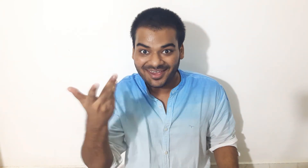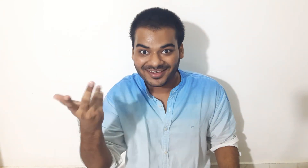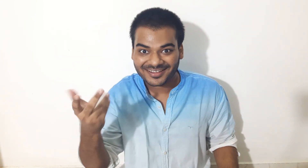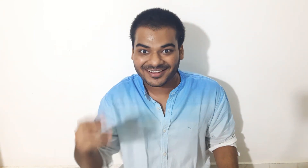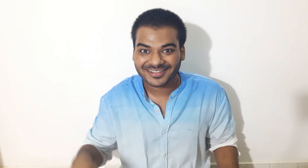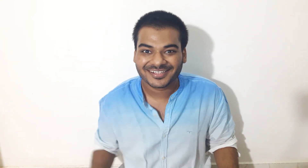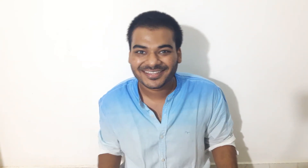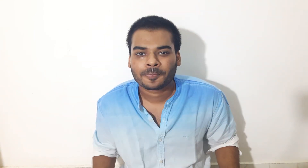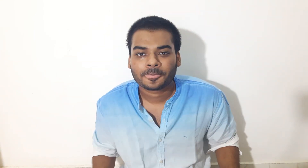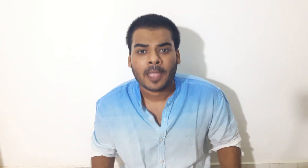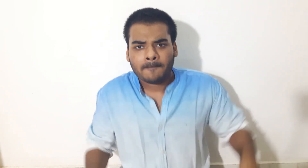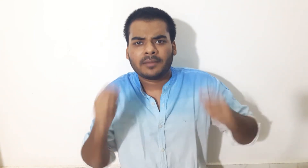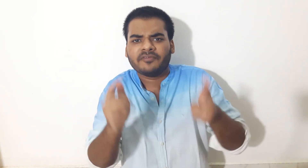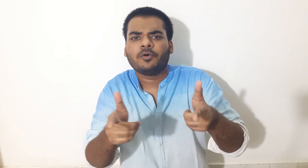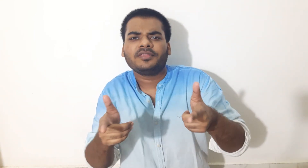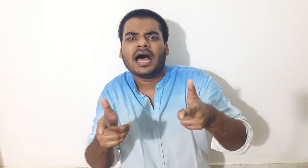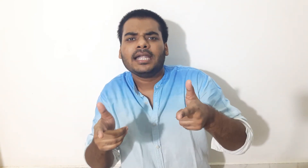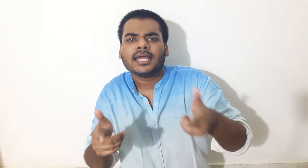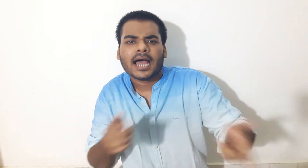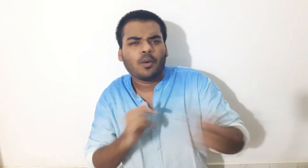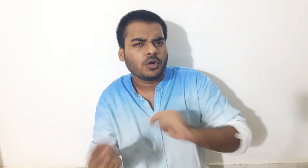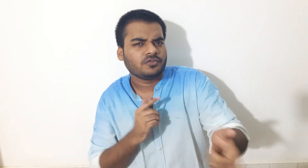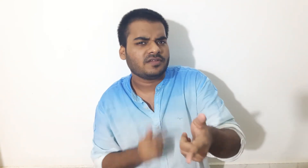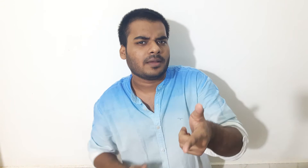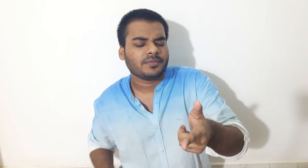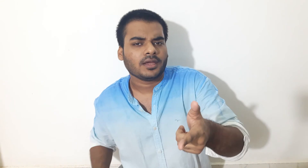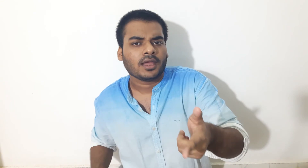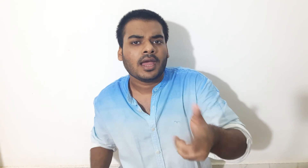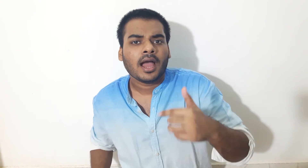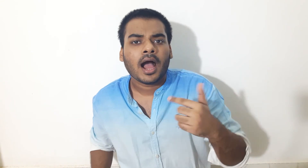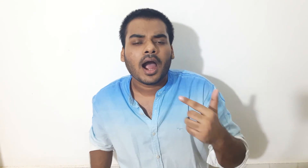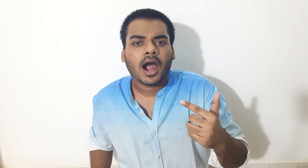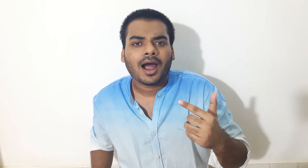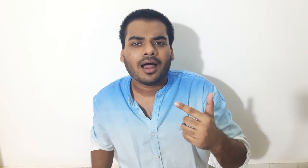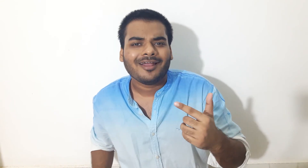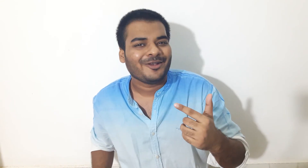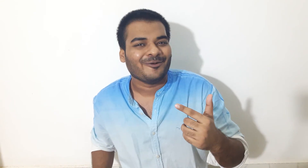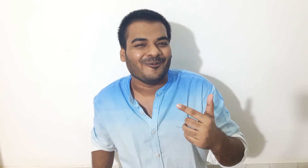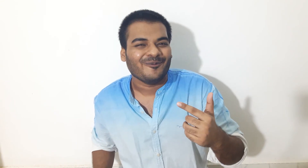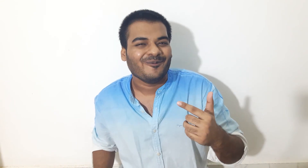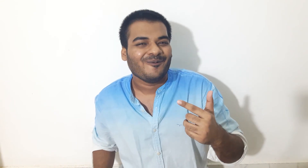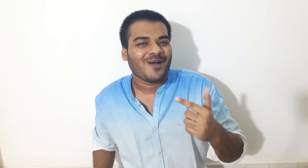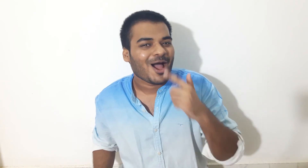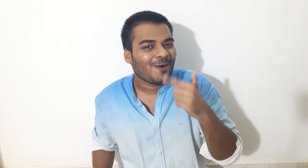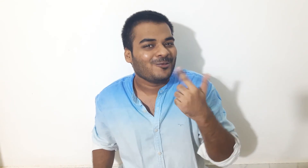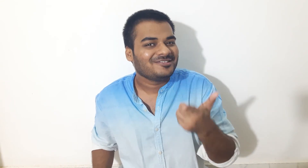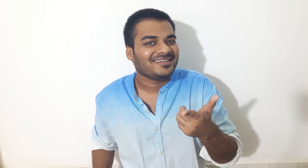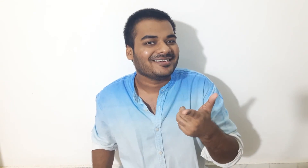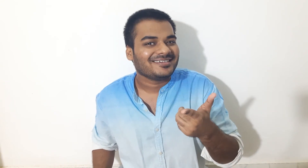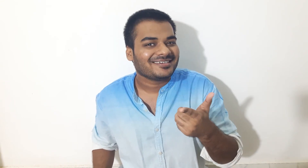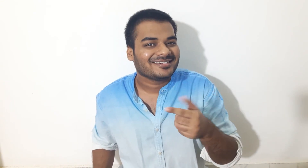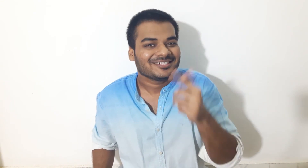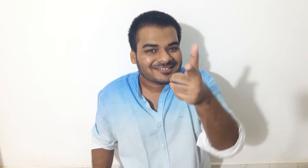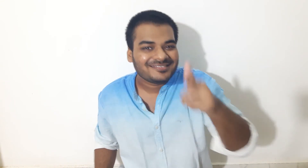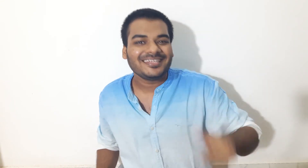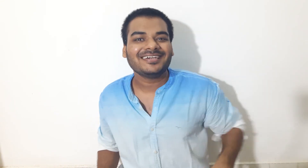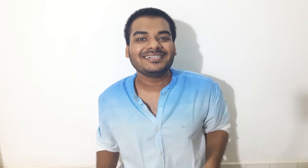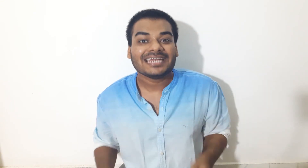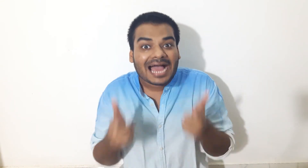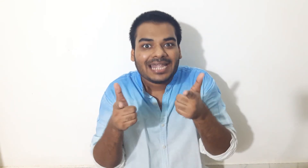Okay? But before that, I want to say something. No, I won't say it. See it and